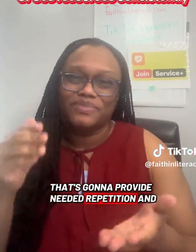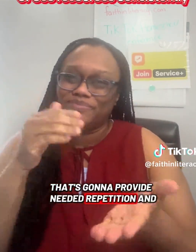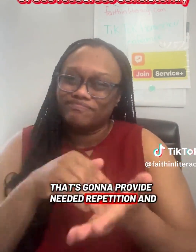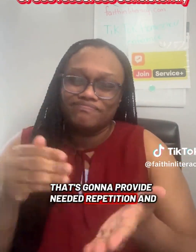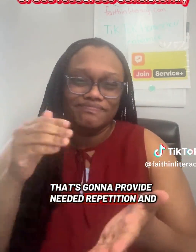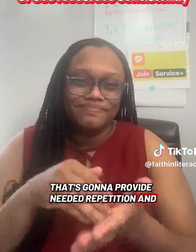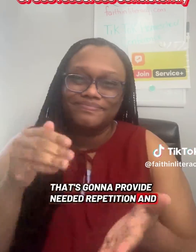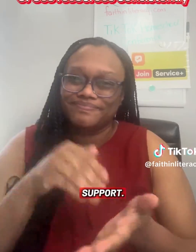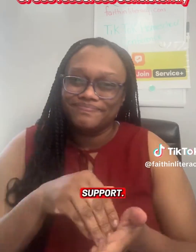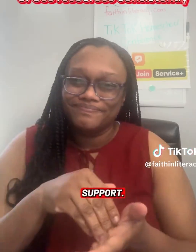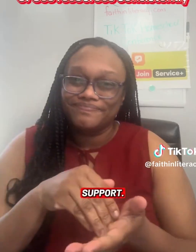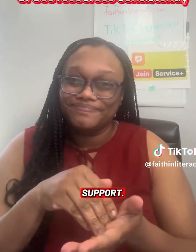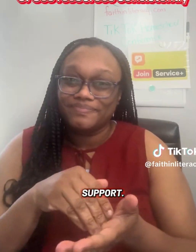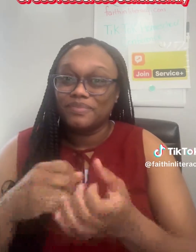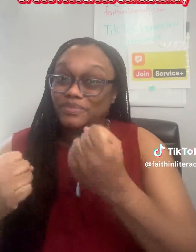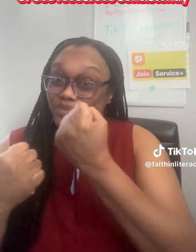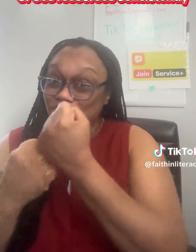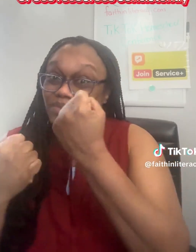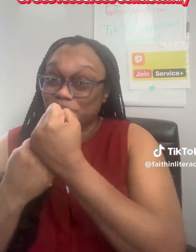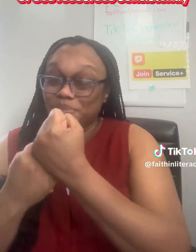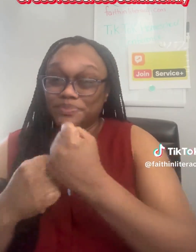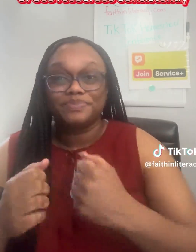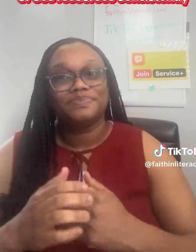repetition and support.